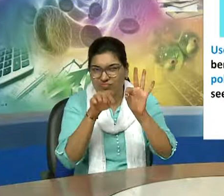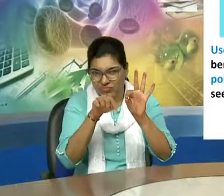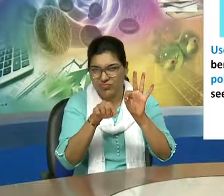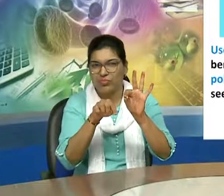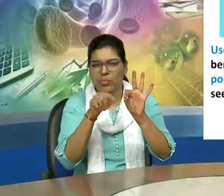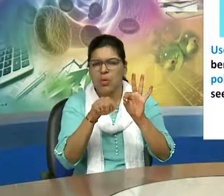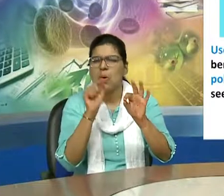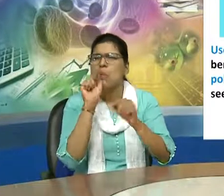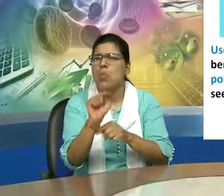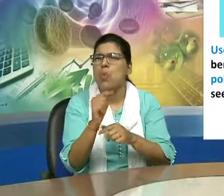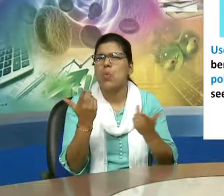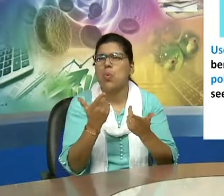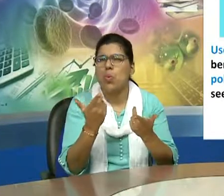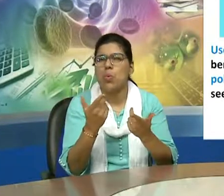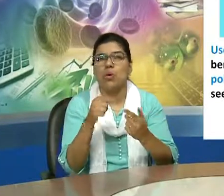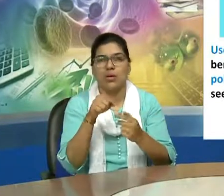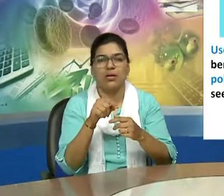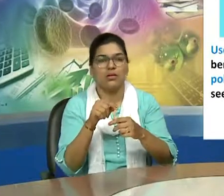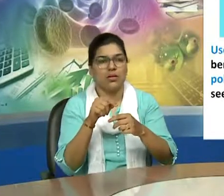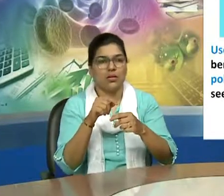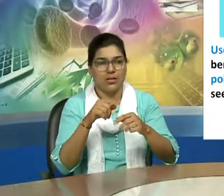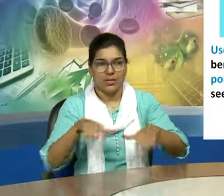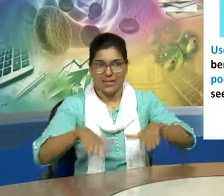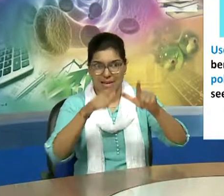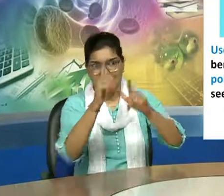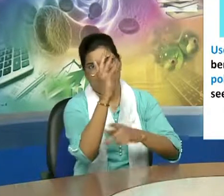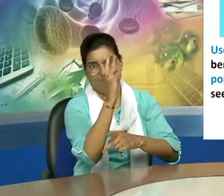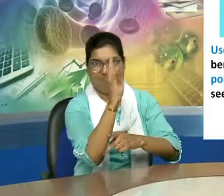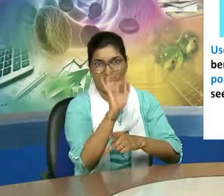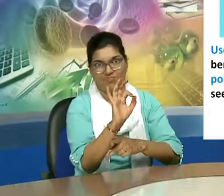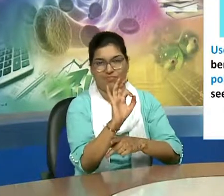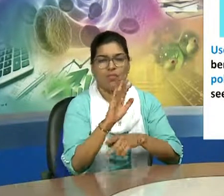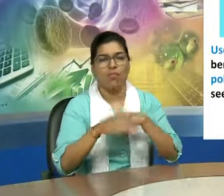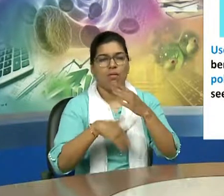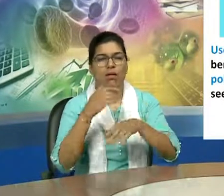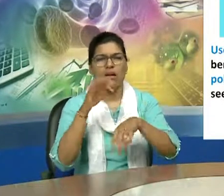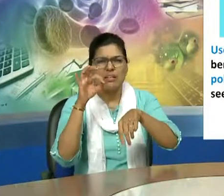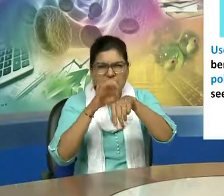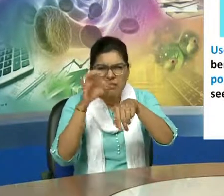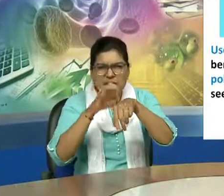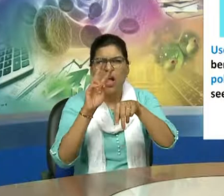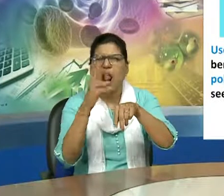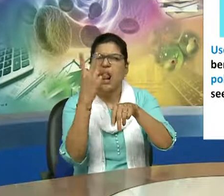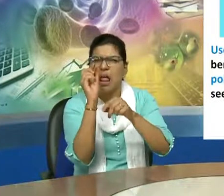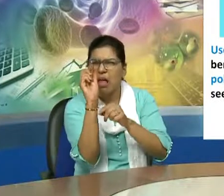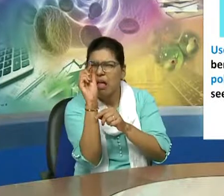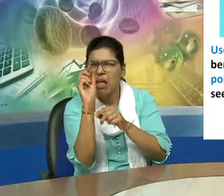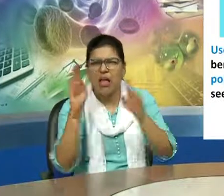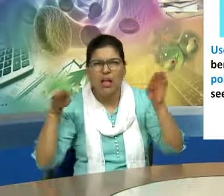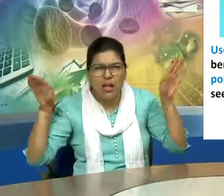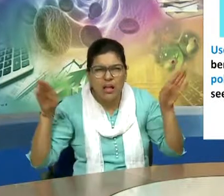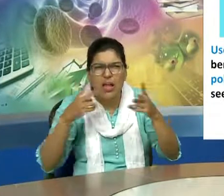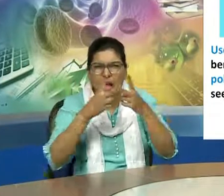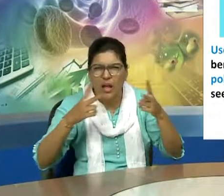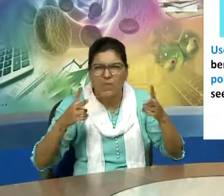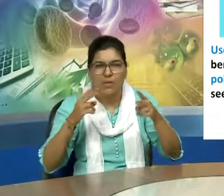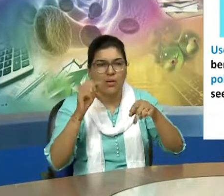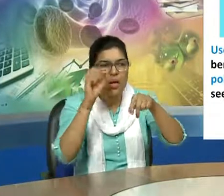Use of pesticides in our crops or in our agriculture